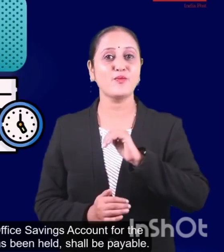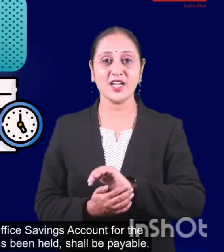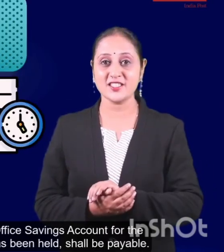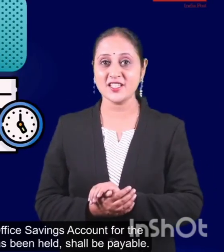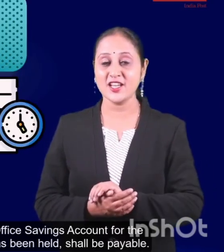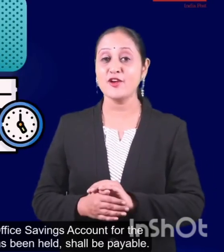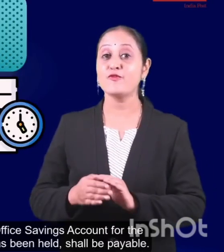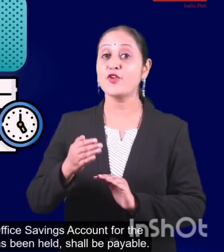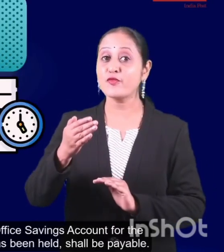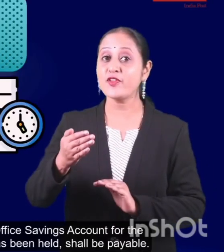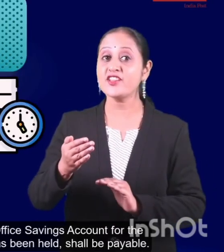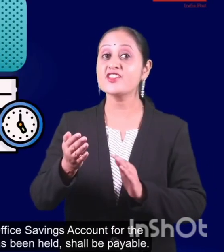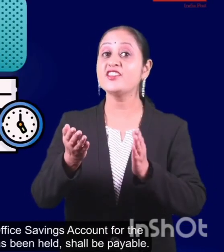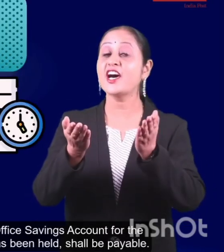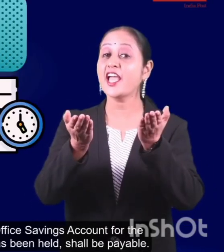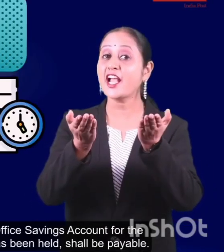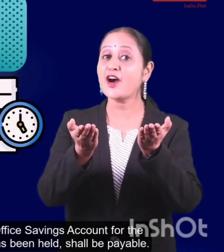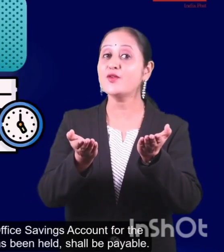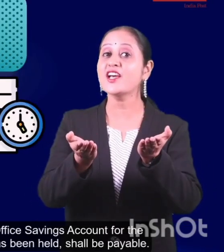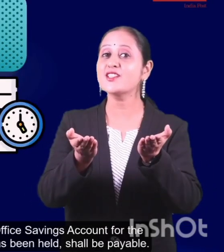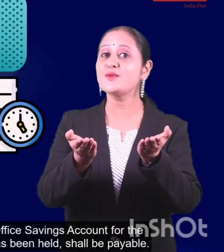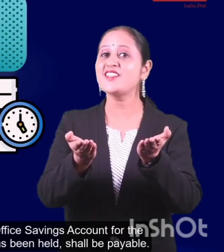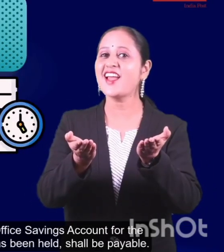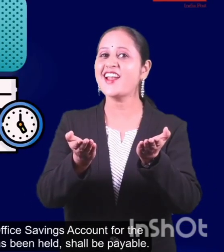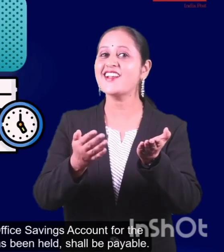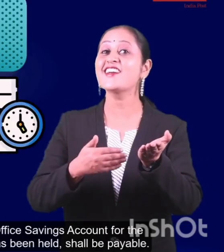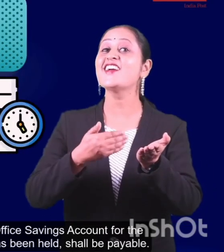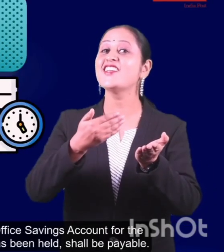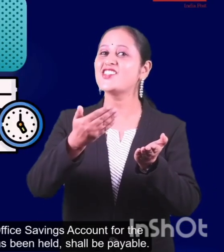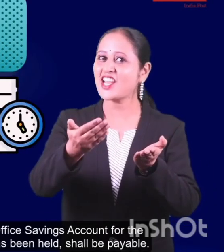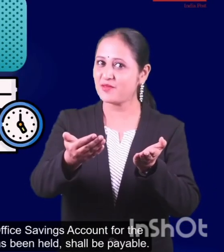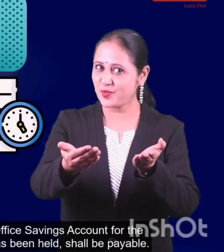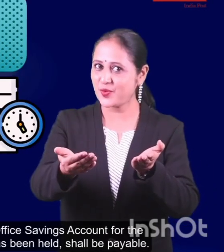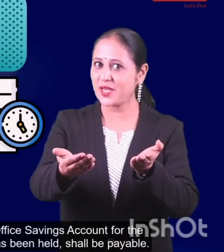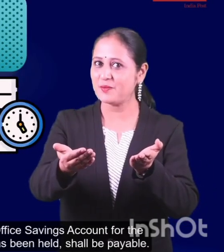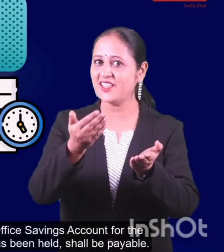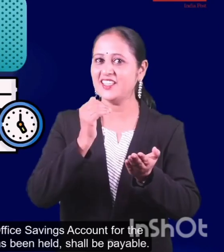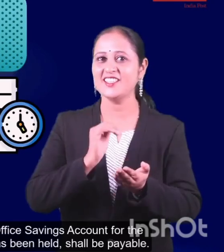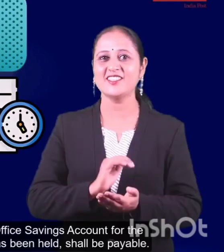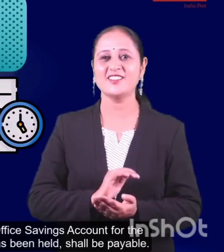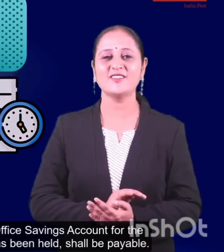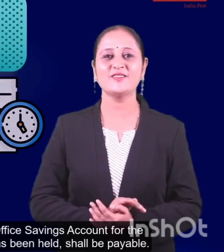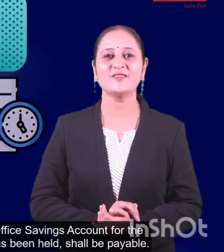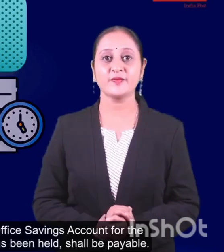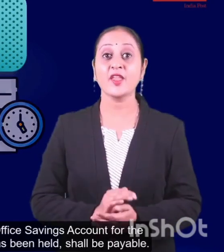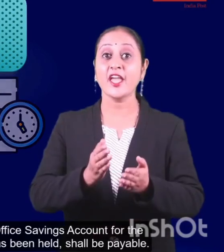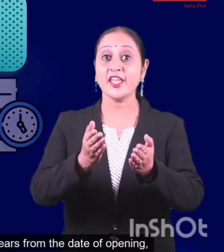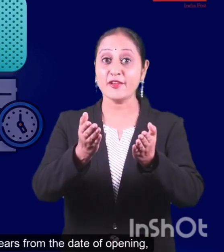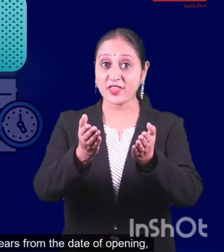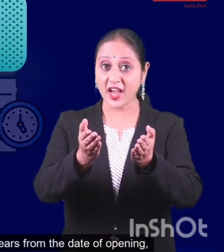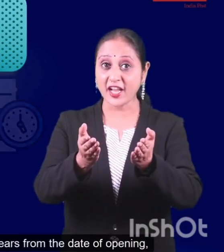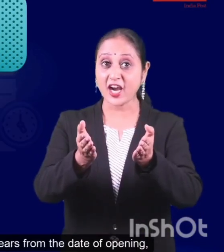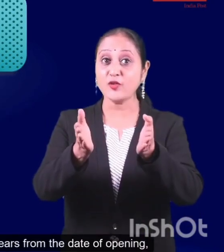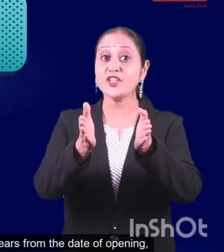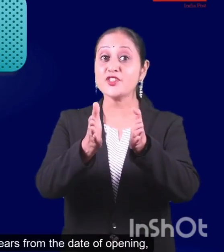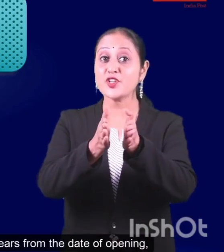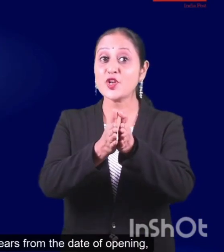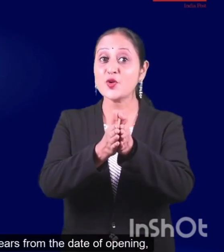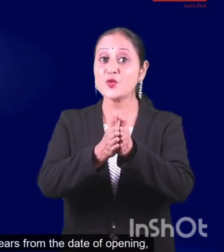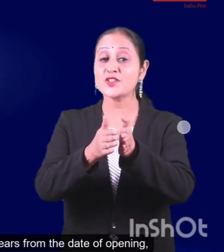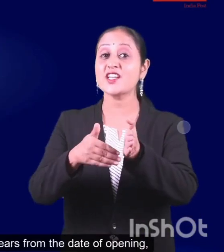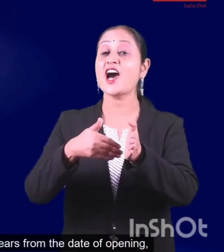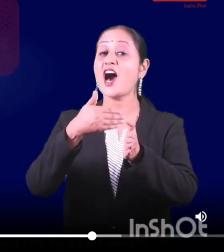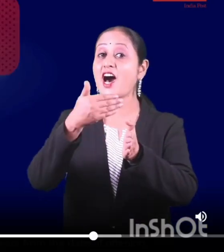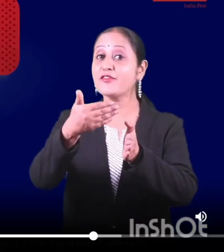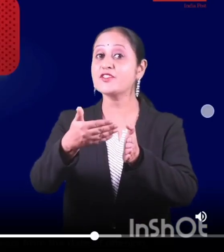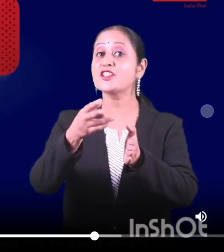the completed months for which the account has been held shall be payable. If the